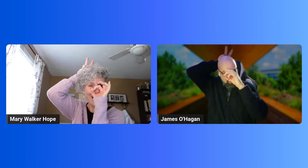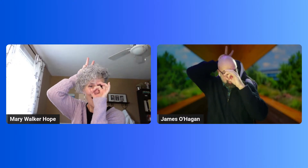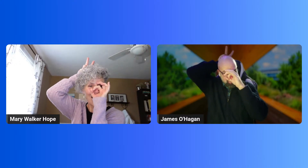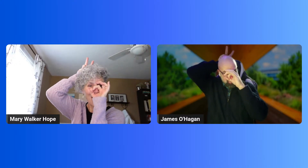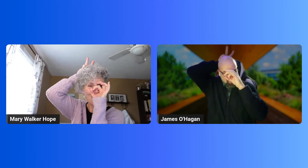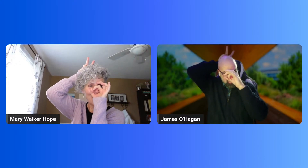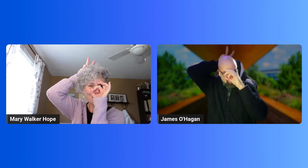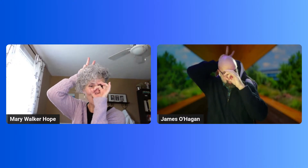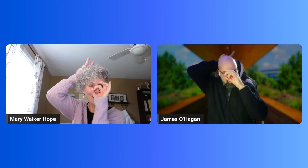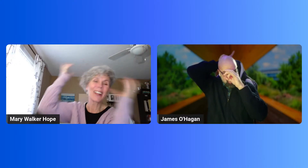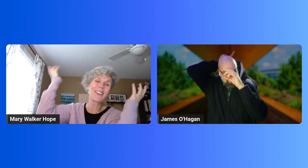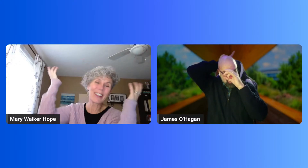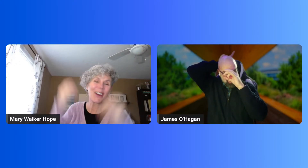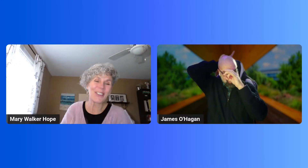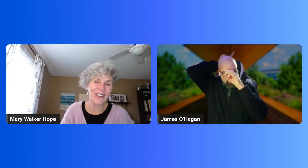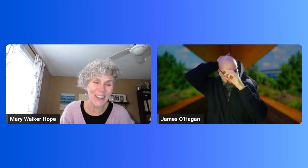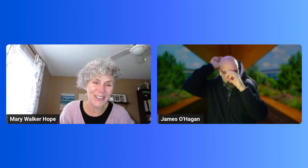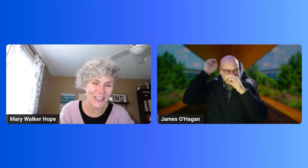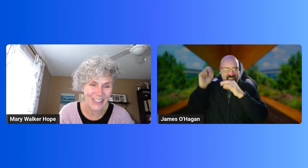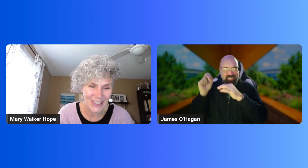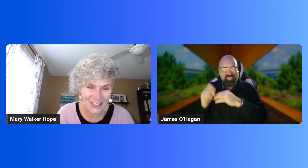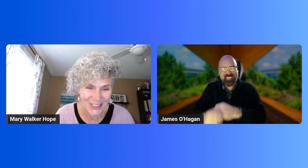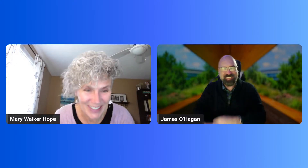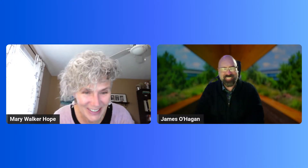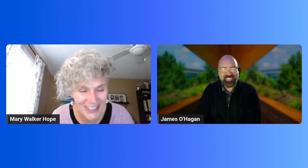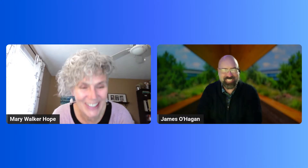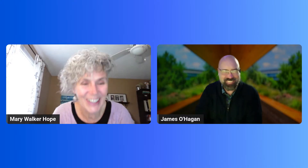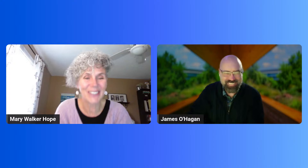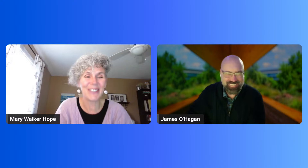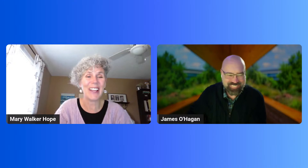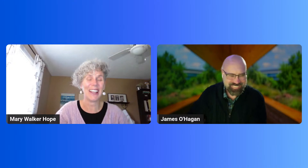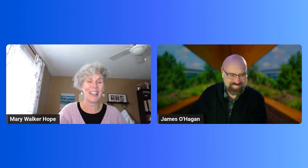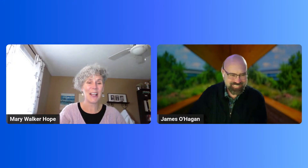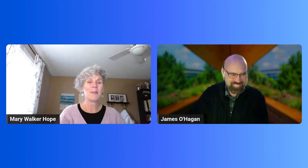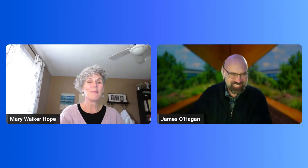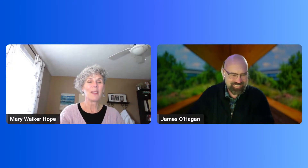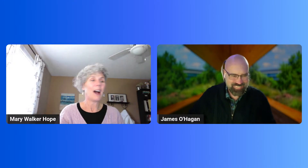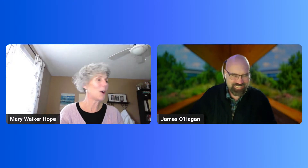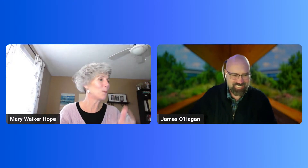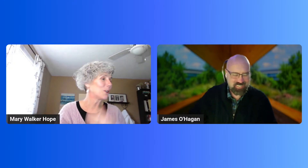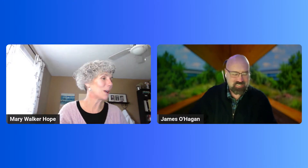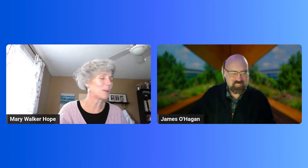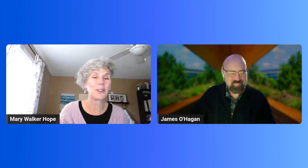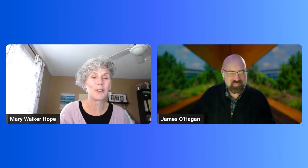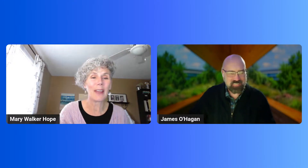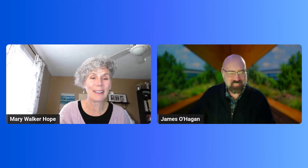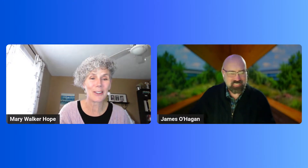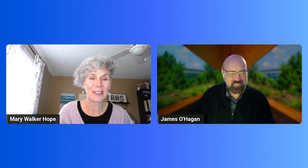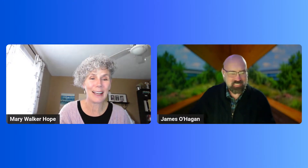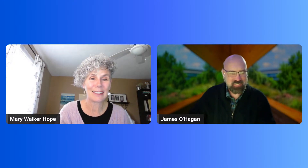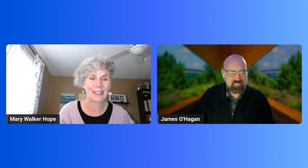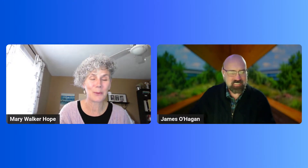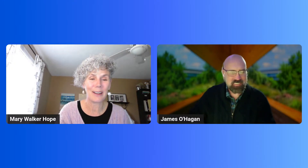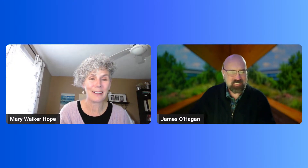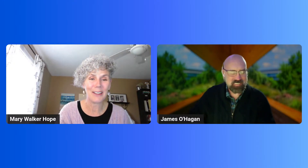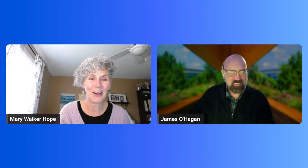It almost worked. There we go. Rudolph the Red-Nosed Reindeer. We got him. I hope that you're able to do that in your class as well. All